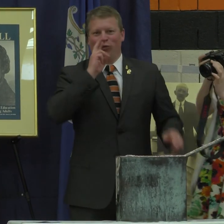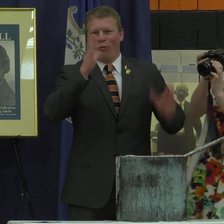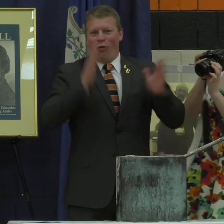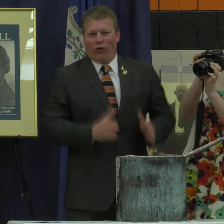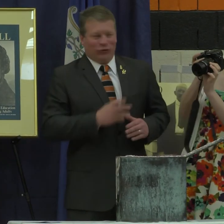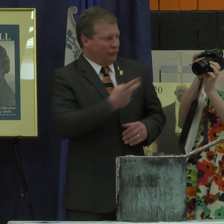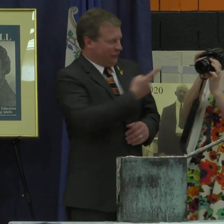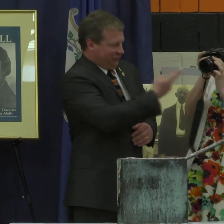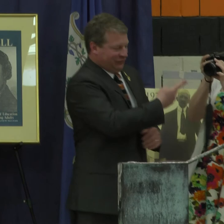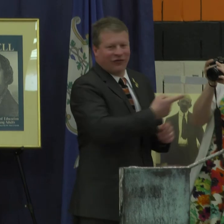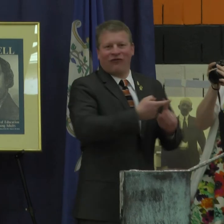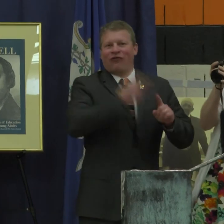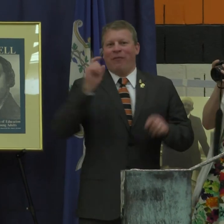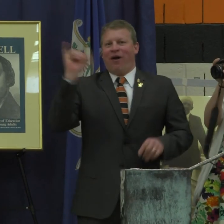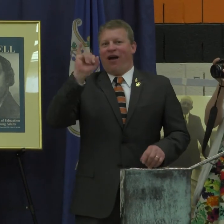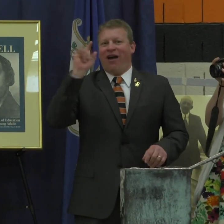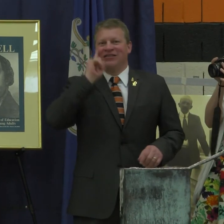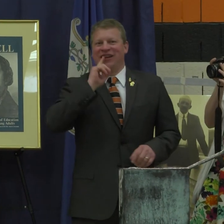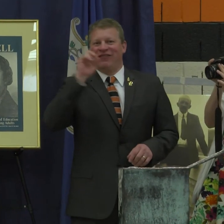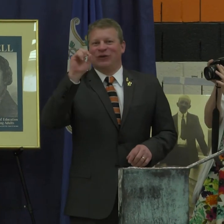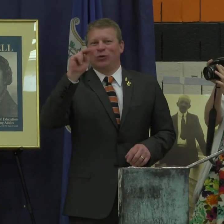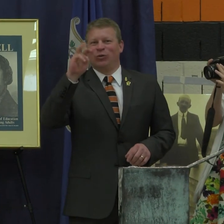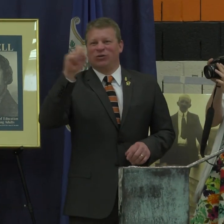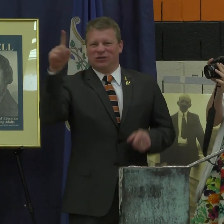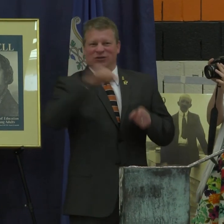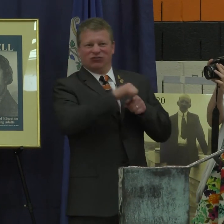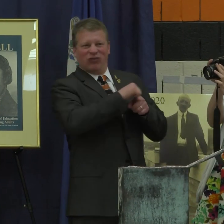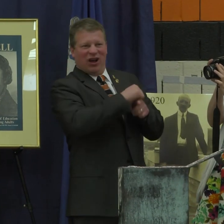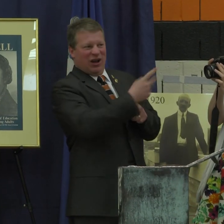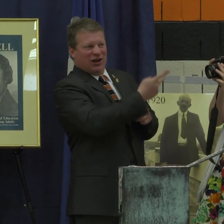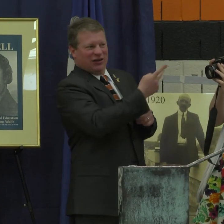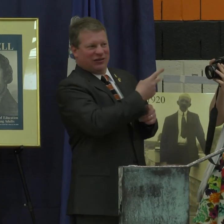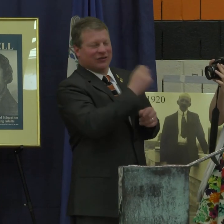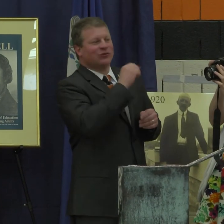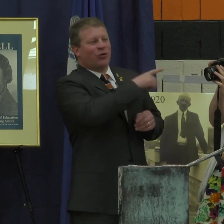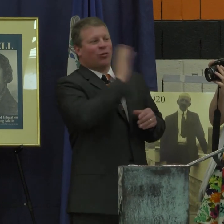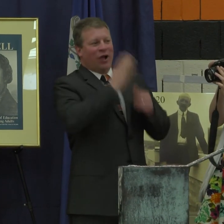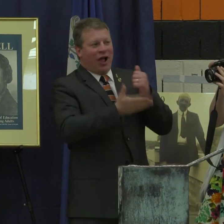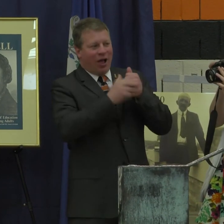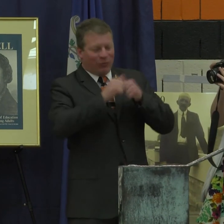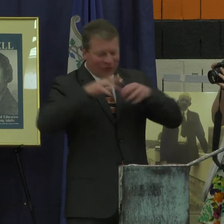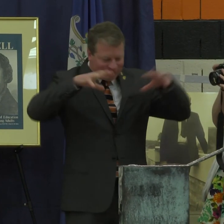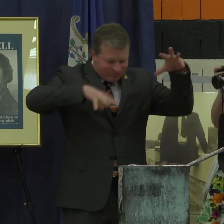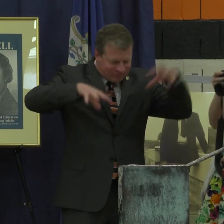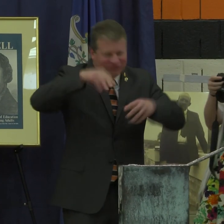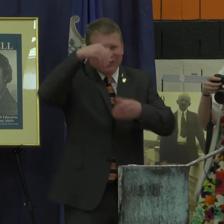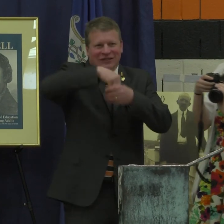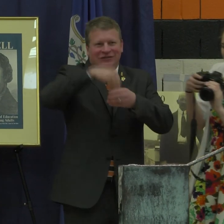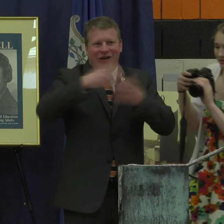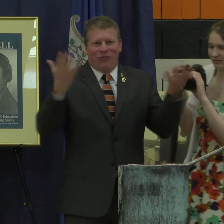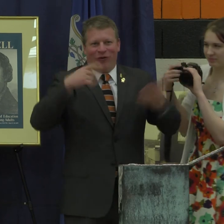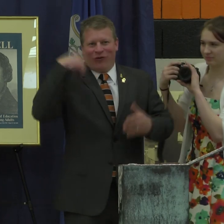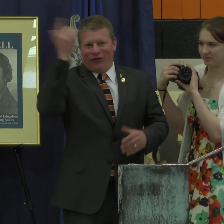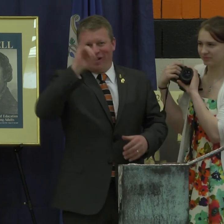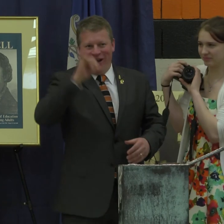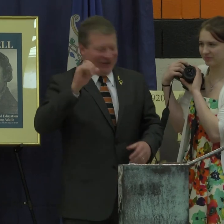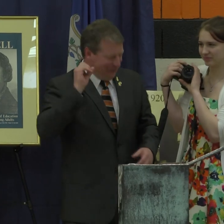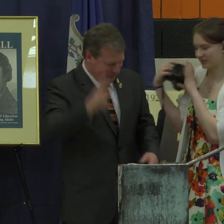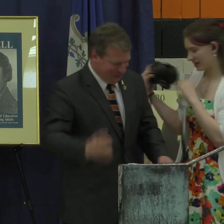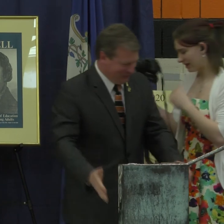I have the honor to have the two school reporters from iDef News here. They're going to help film the inside